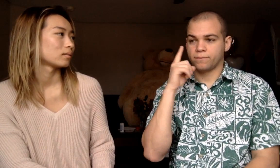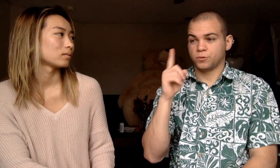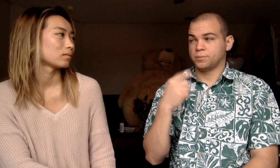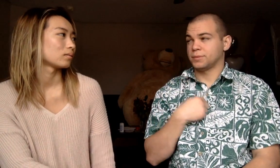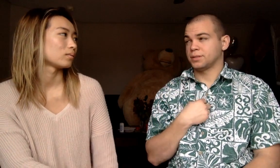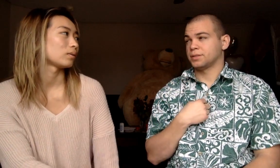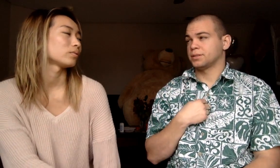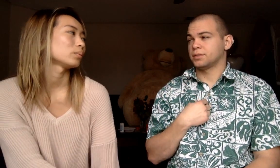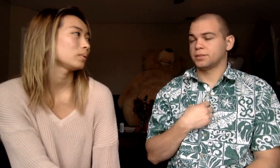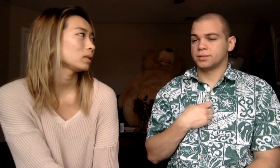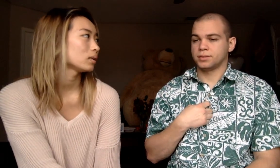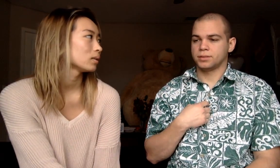Well, for me,